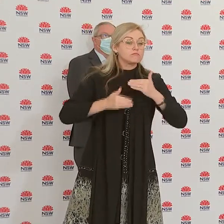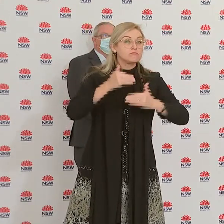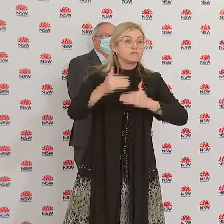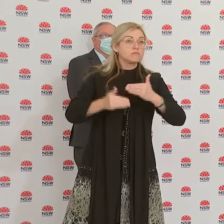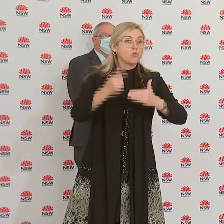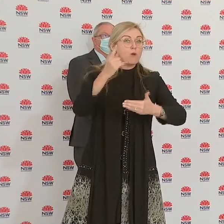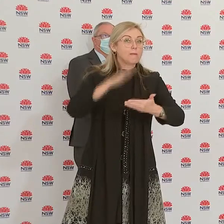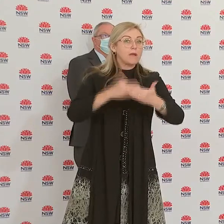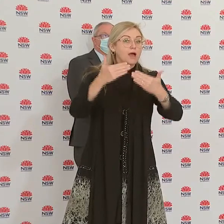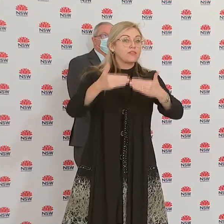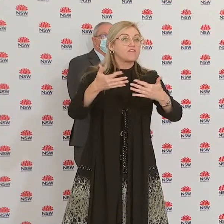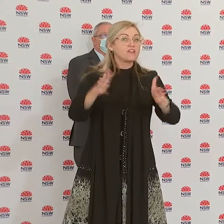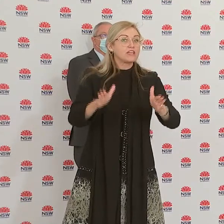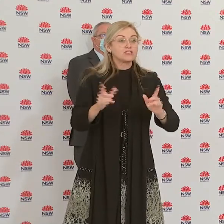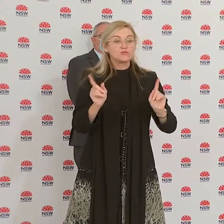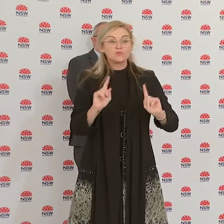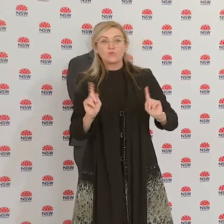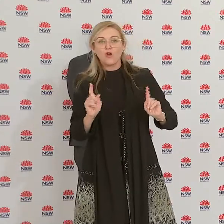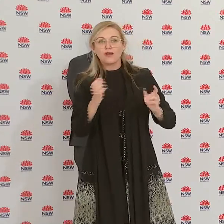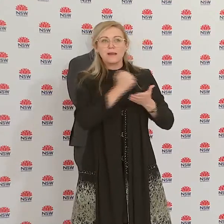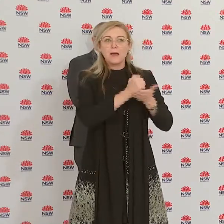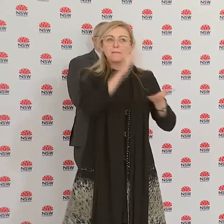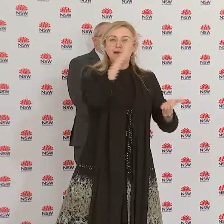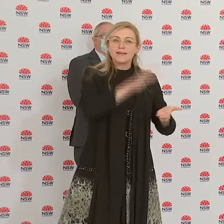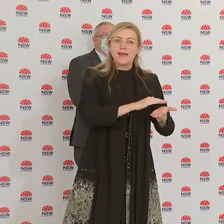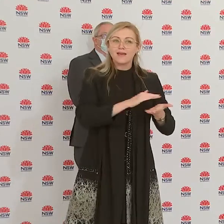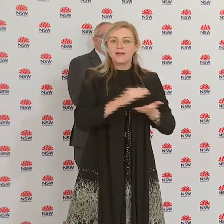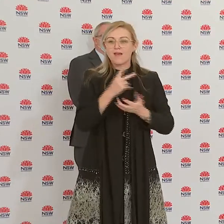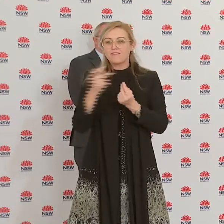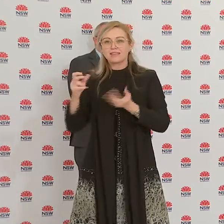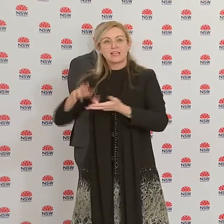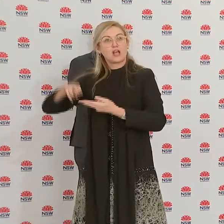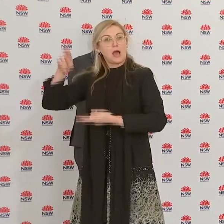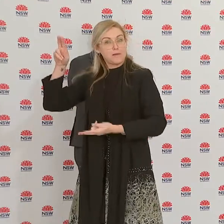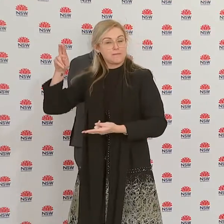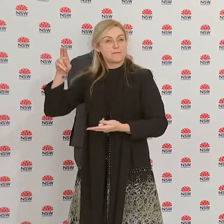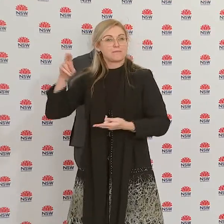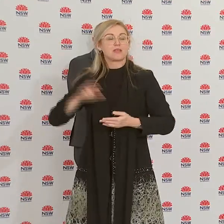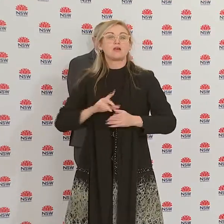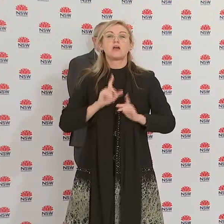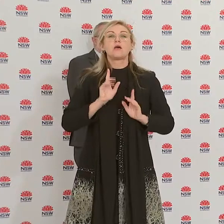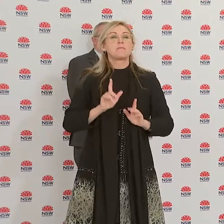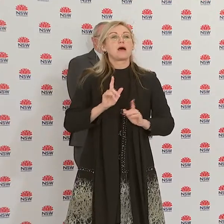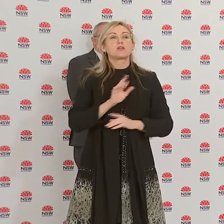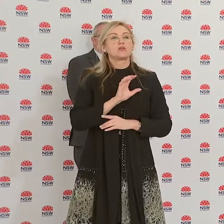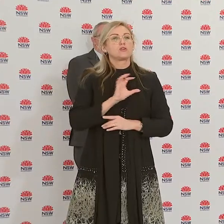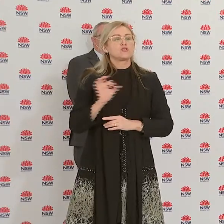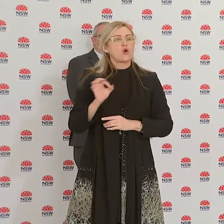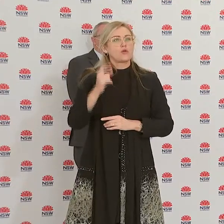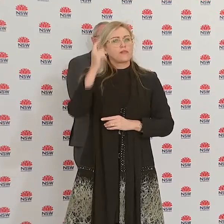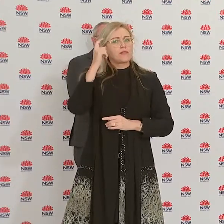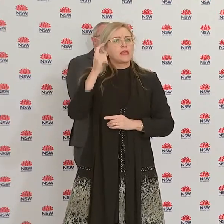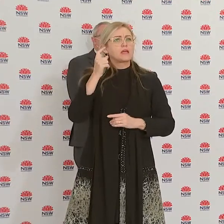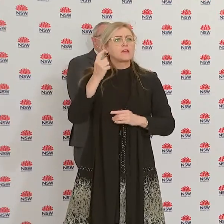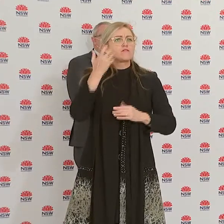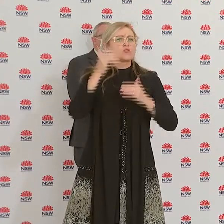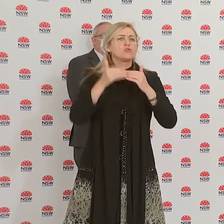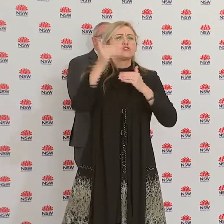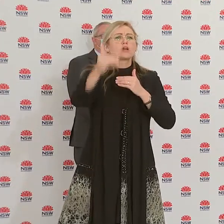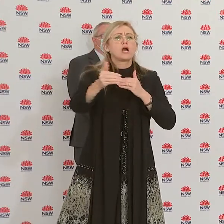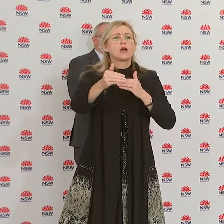aim. But least of all, can I say this? I don't want anybody jumping to conclusions about what will happen or won't happen by the end of the